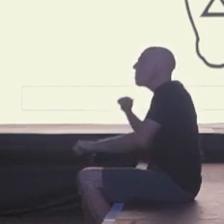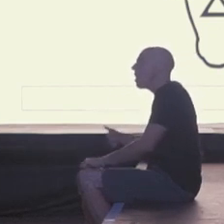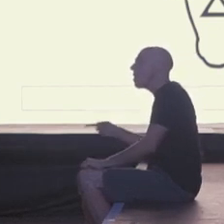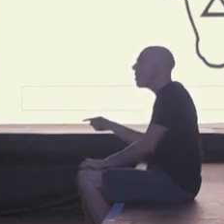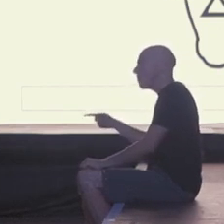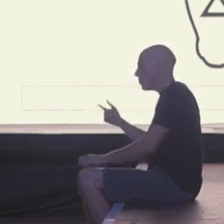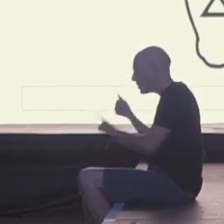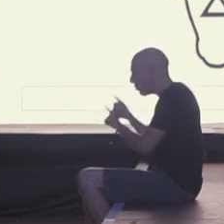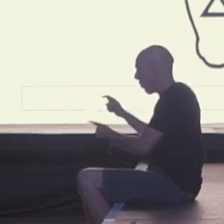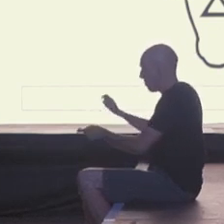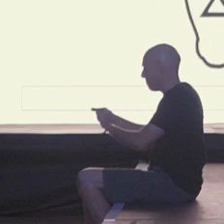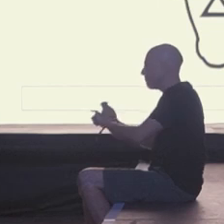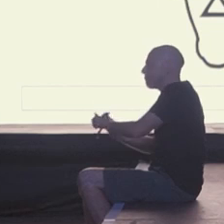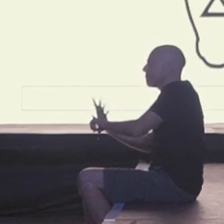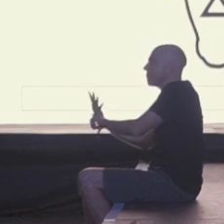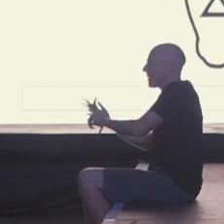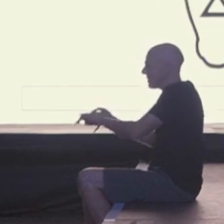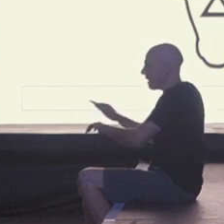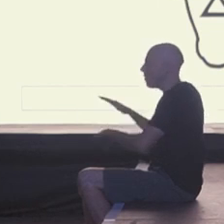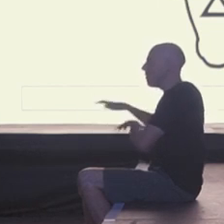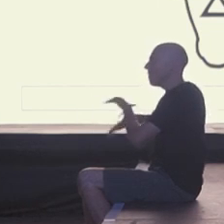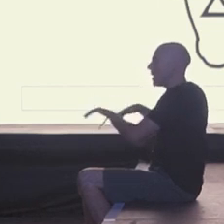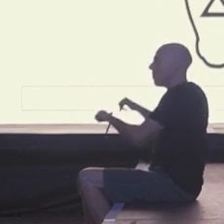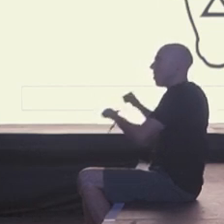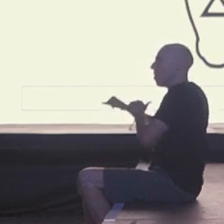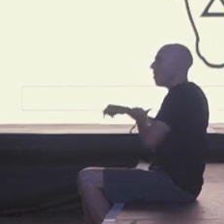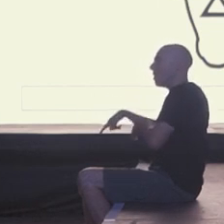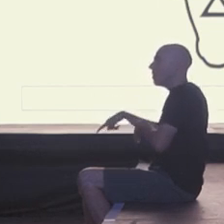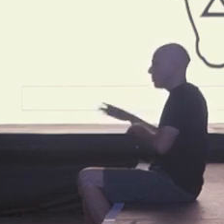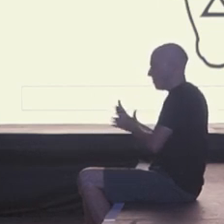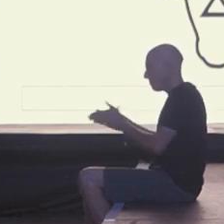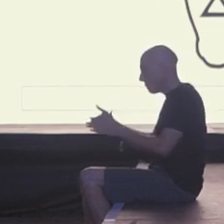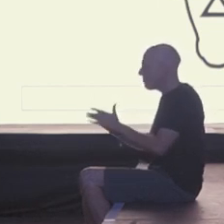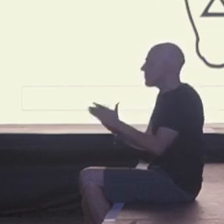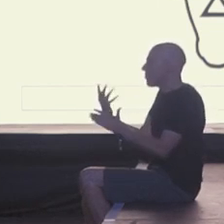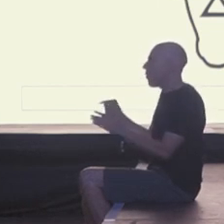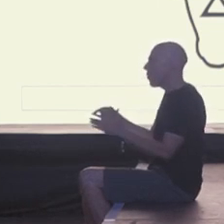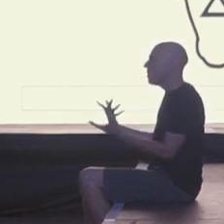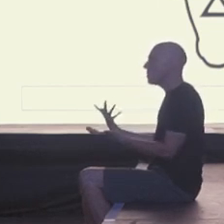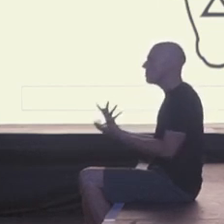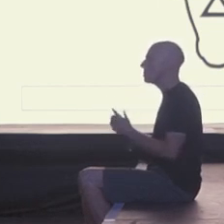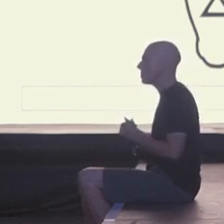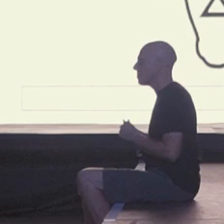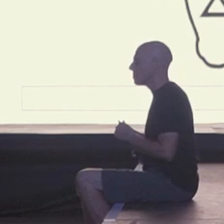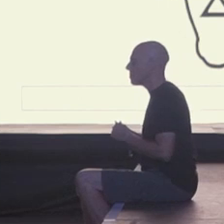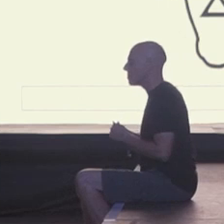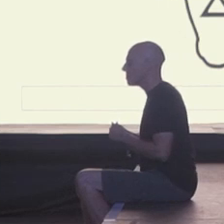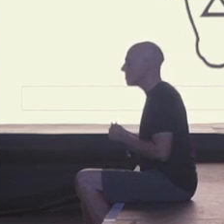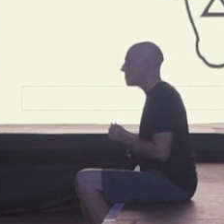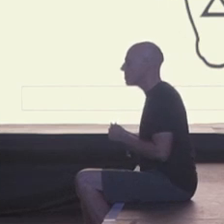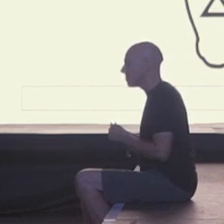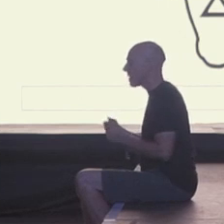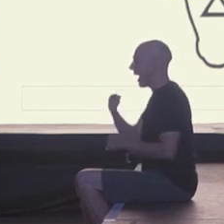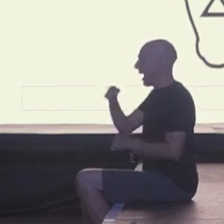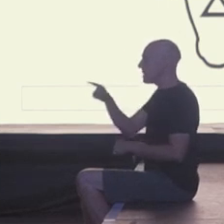supporting farmers to transition from animal agriculture to growing like vegetables. And in terms of angry meat eaters,